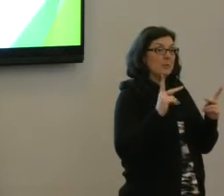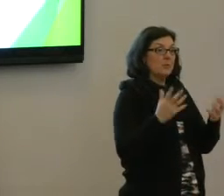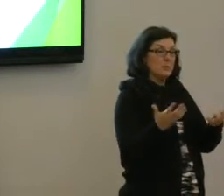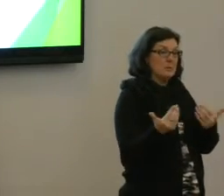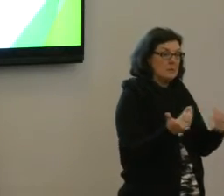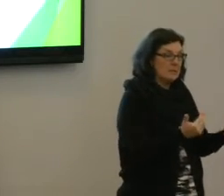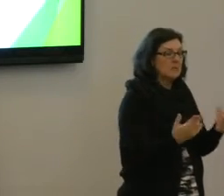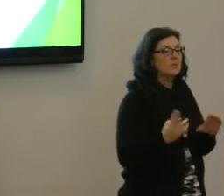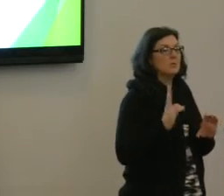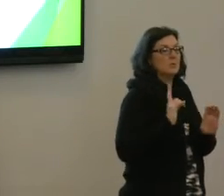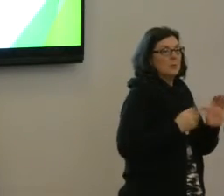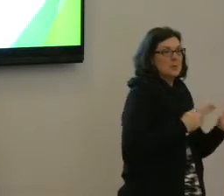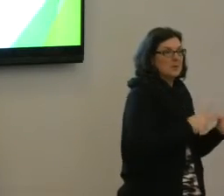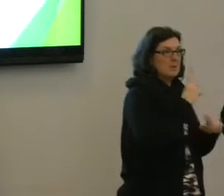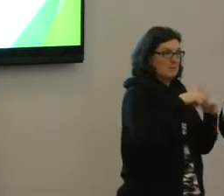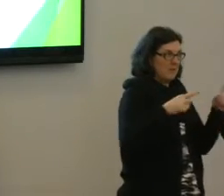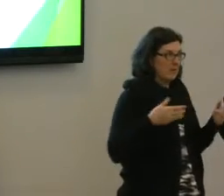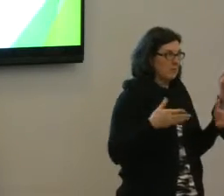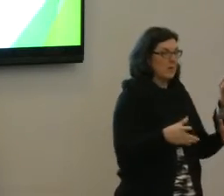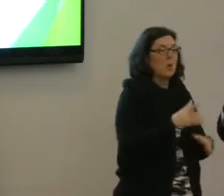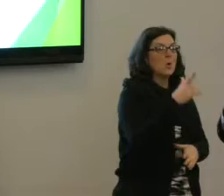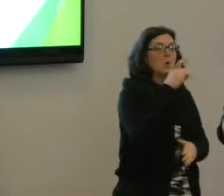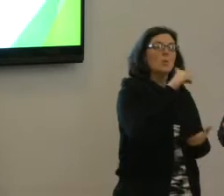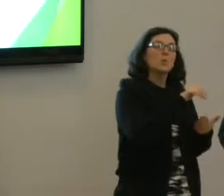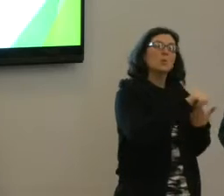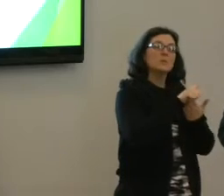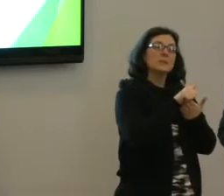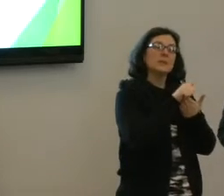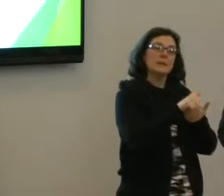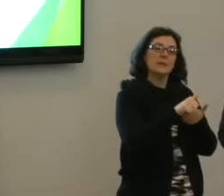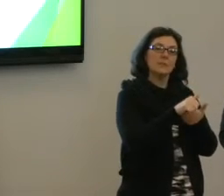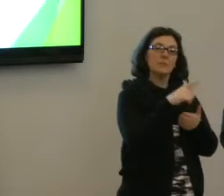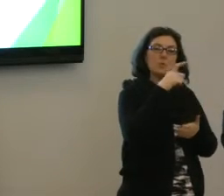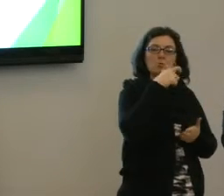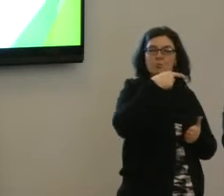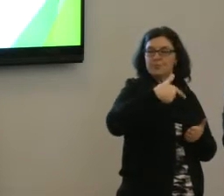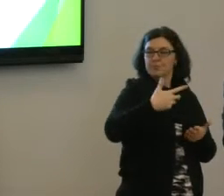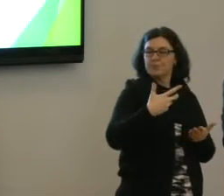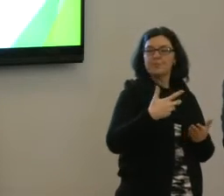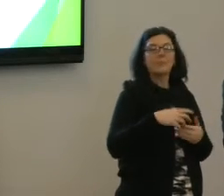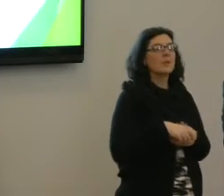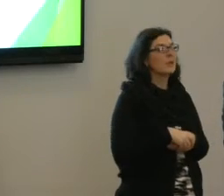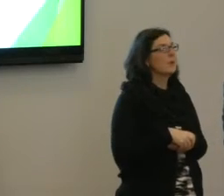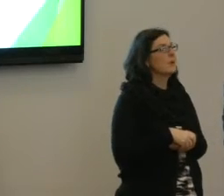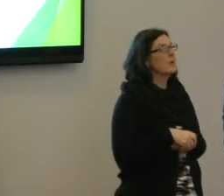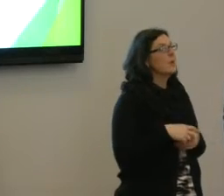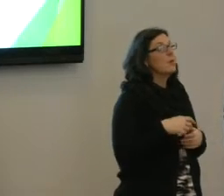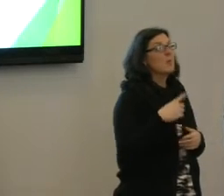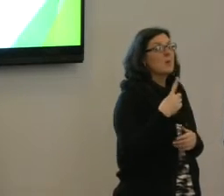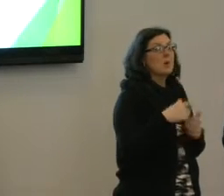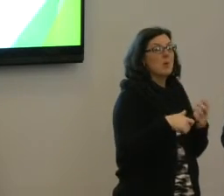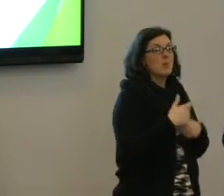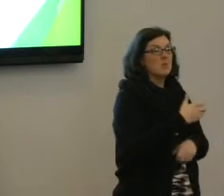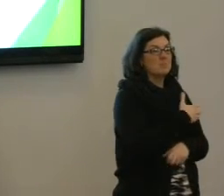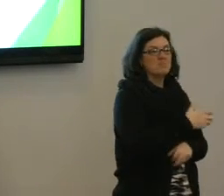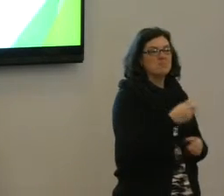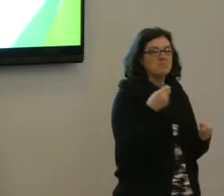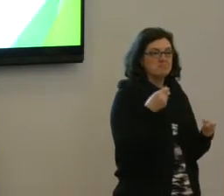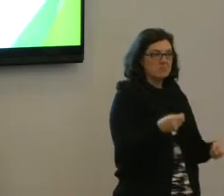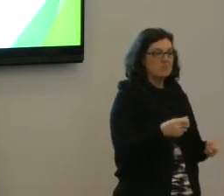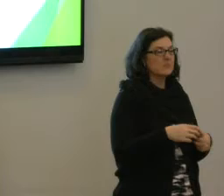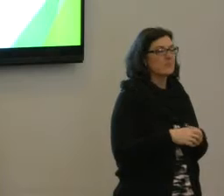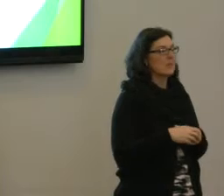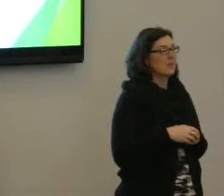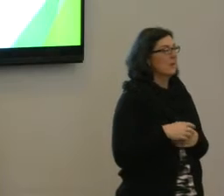in different ways? And who's in the leadership roles? One of the most powerful services I've been to, maybe you ever, I don't know if you've ever been in